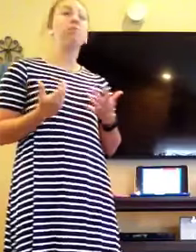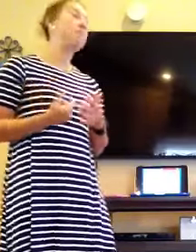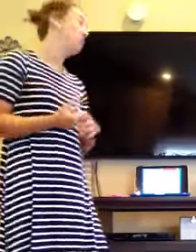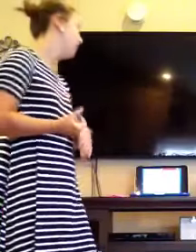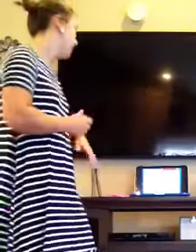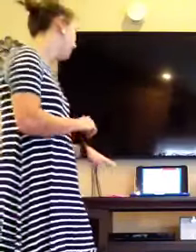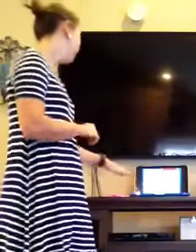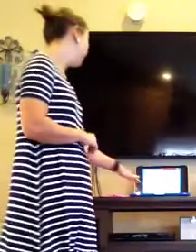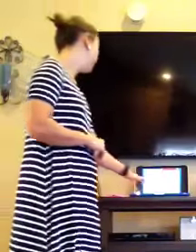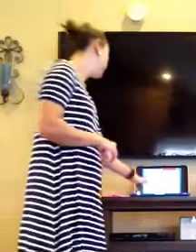each day.